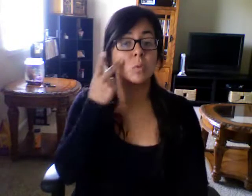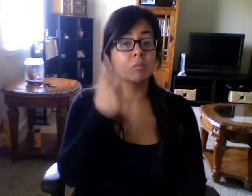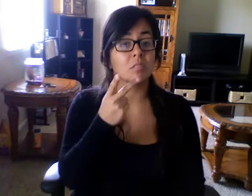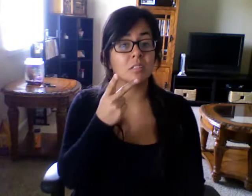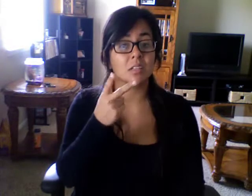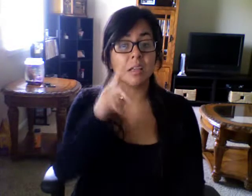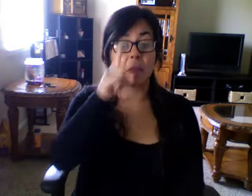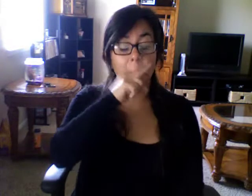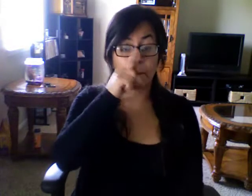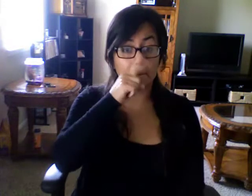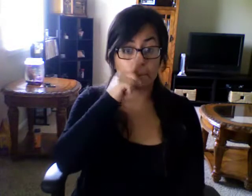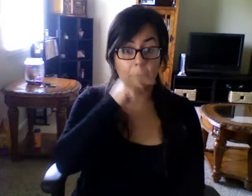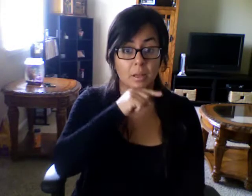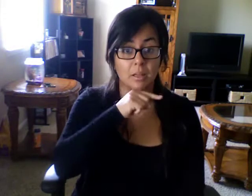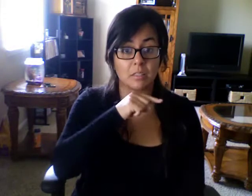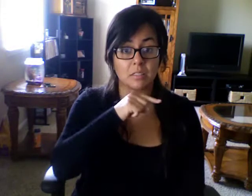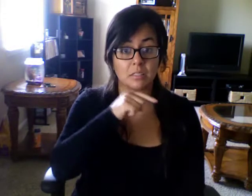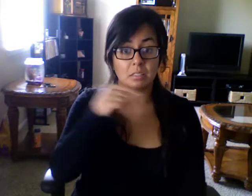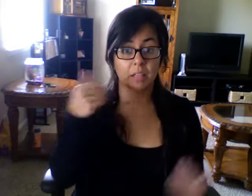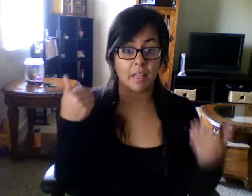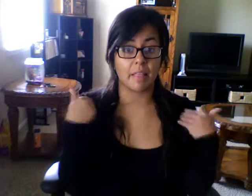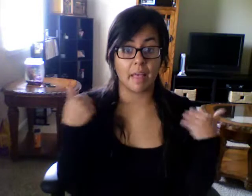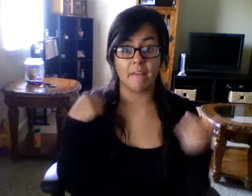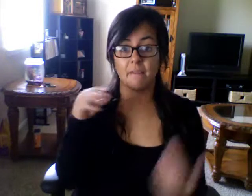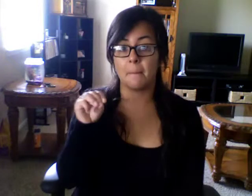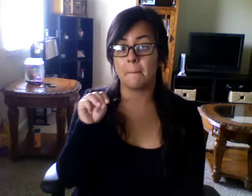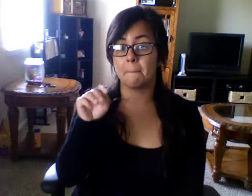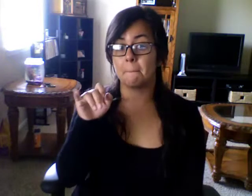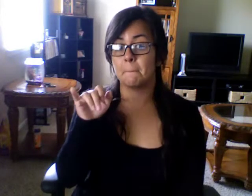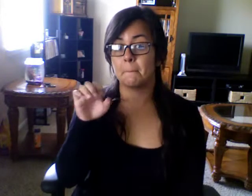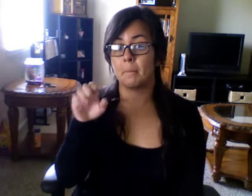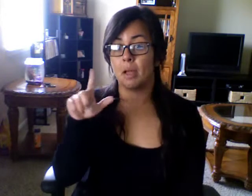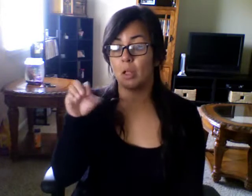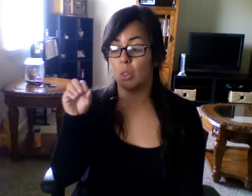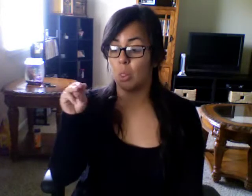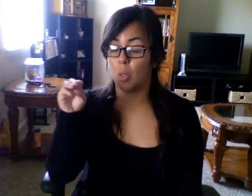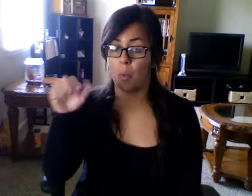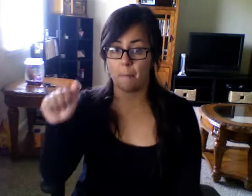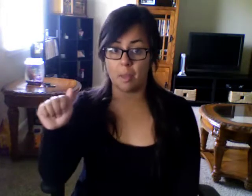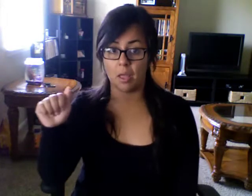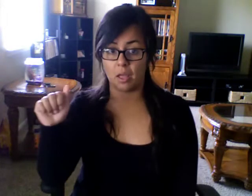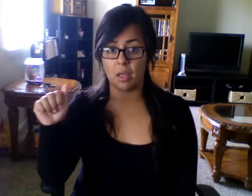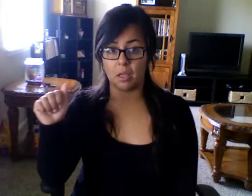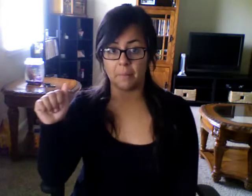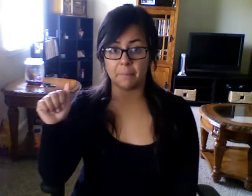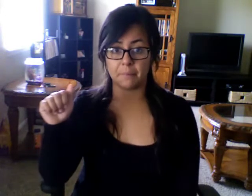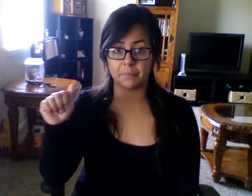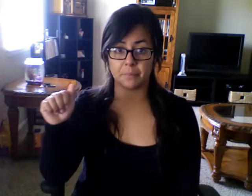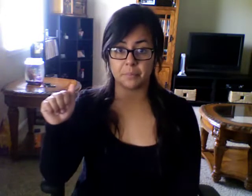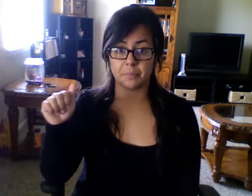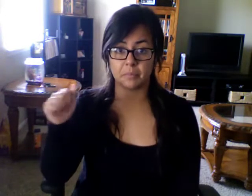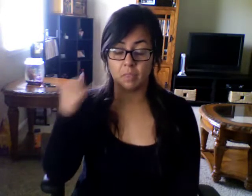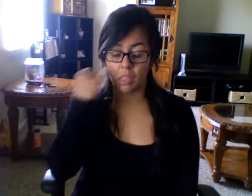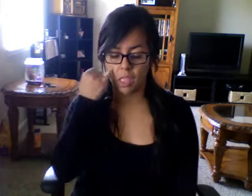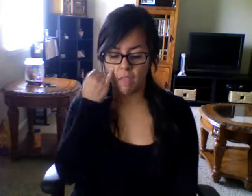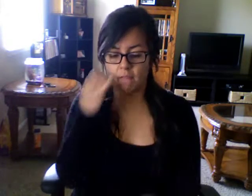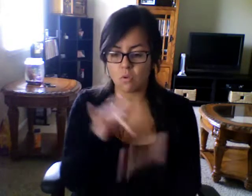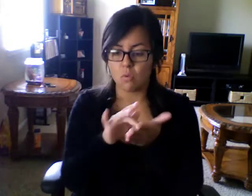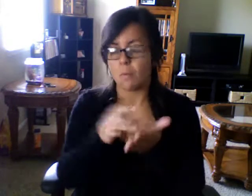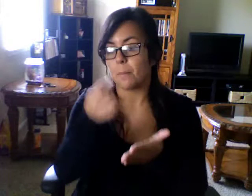an incurable malignancy of the bone marrow, respond dramatically to the treatment with this drug. You might know that